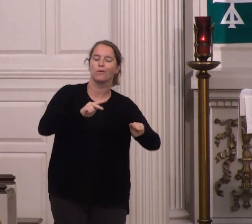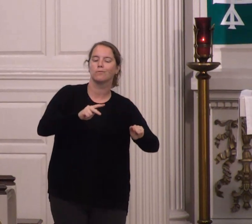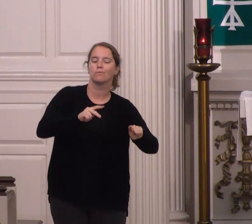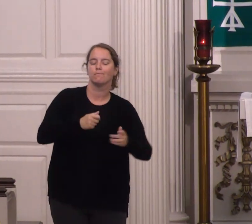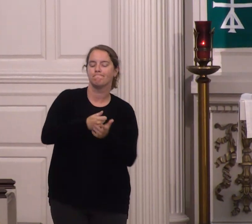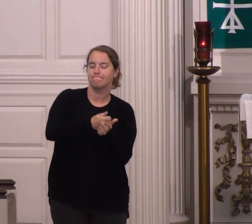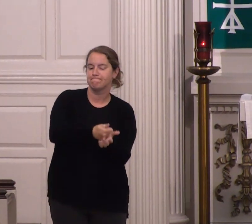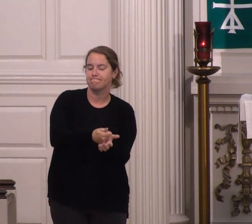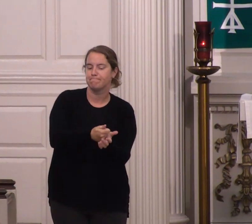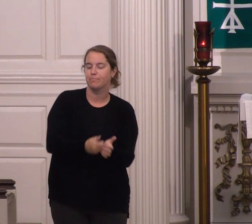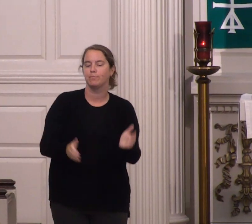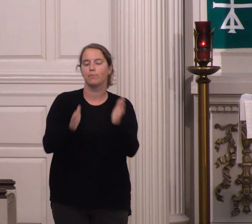the Lord.